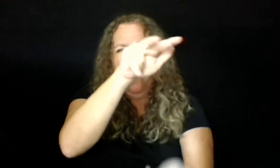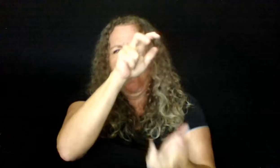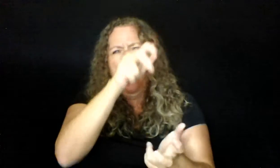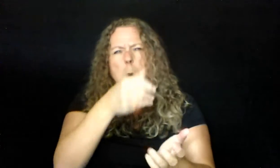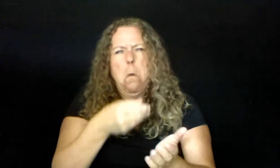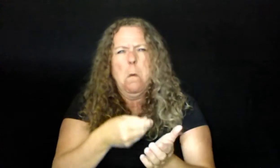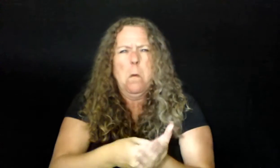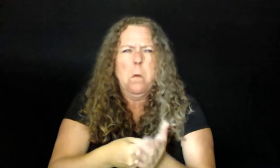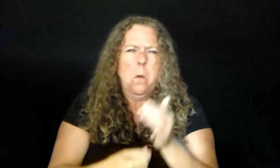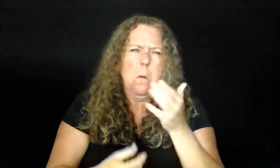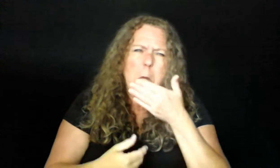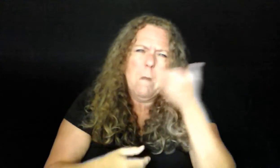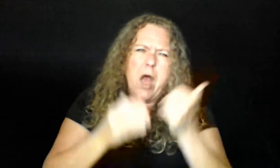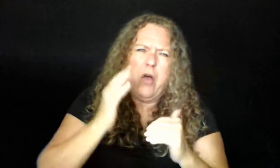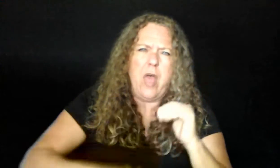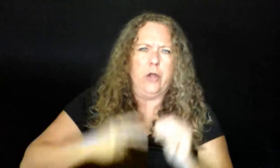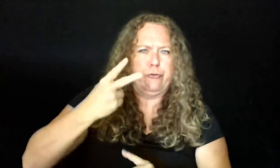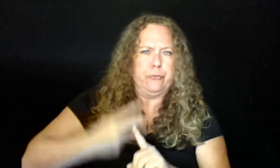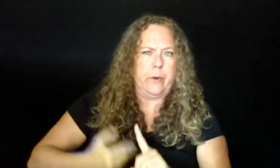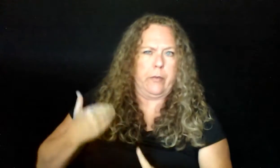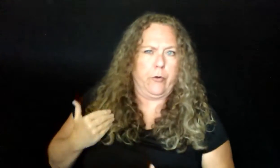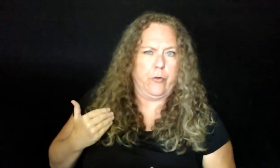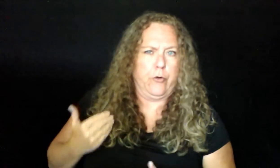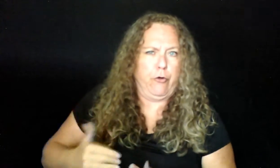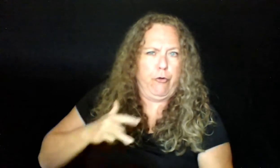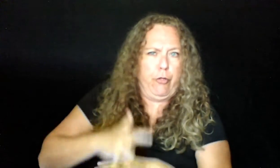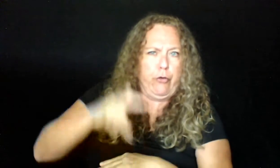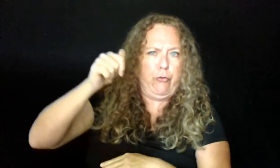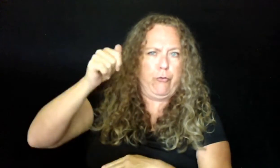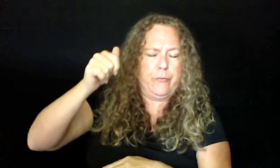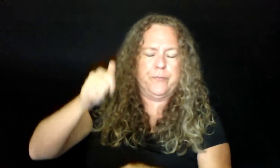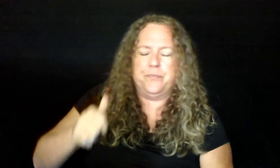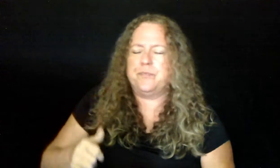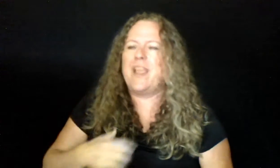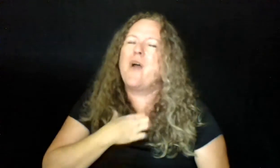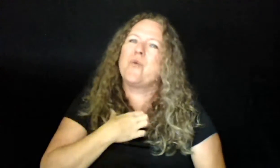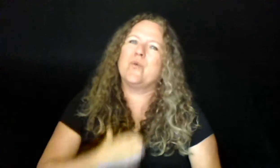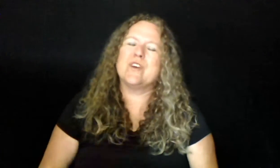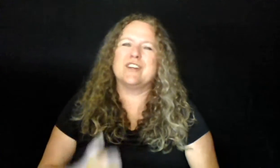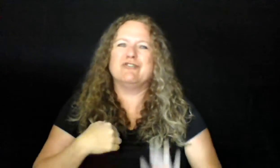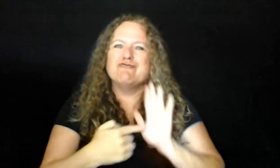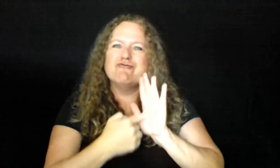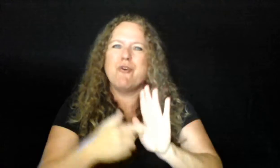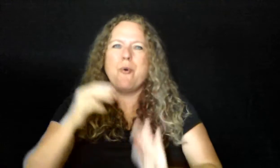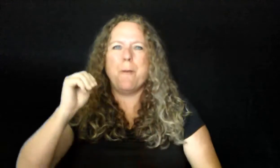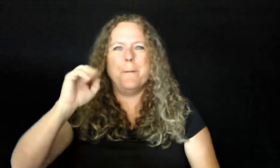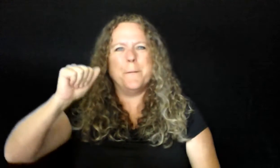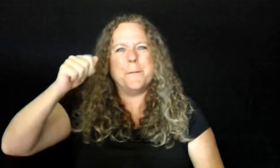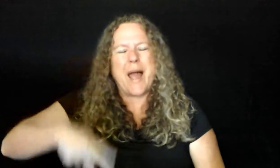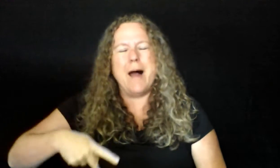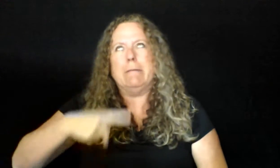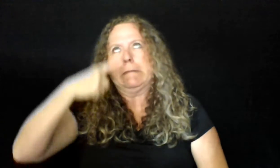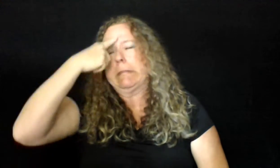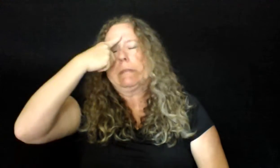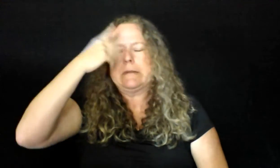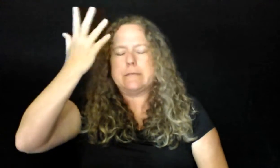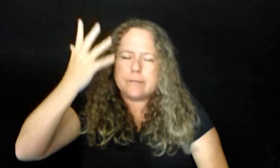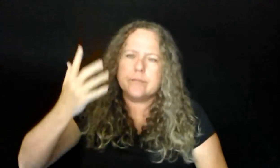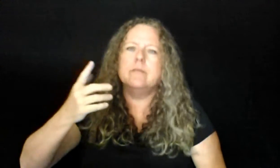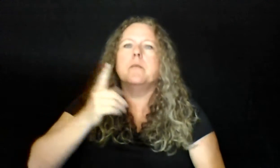sea captain, and his plan is to follow the coastline. I should have put a map up for you, but I didn't think about it. But if you look at a map between Turkey